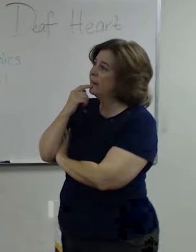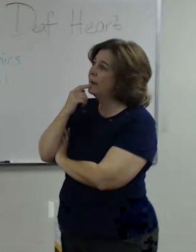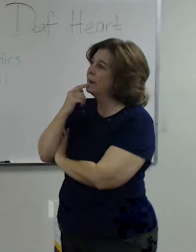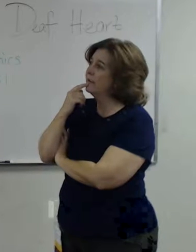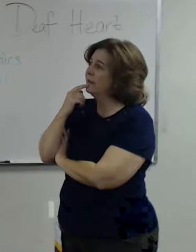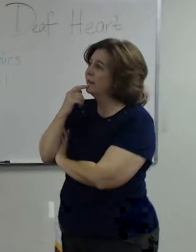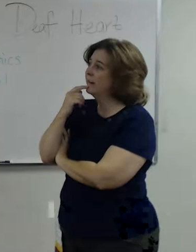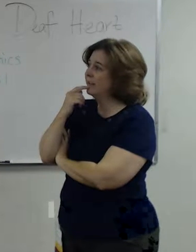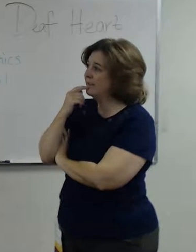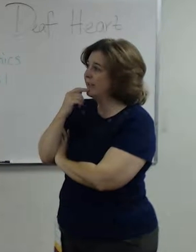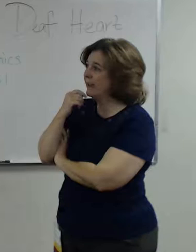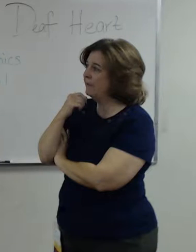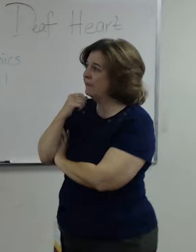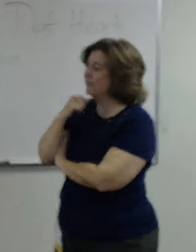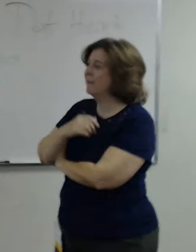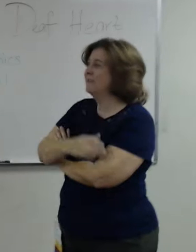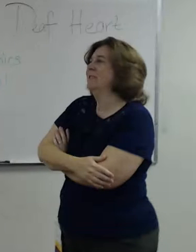I would love to have you in our church,